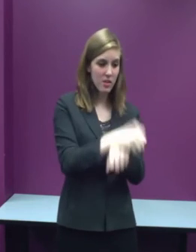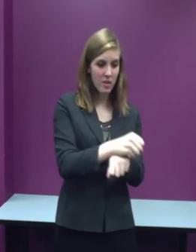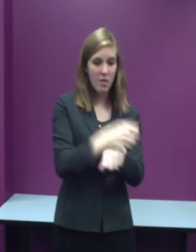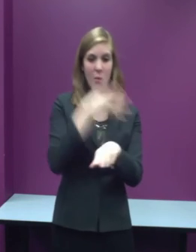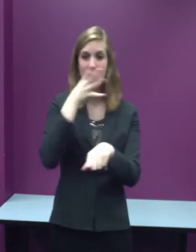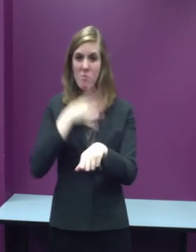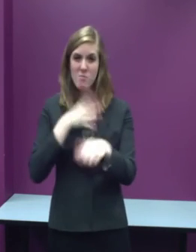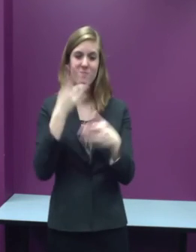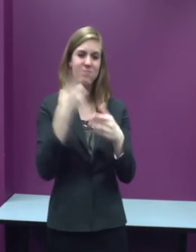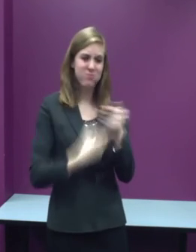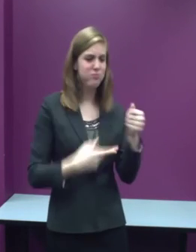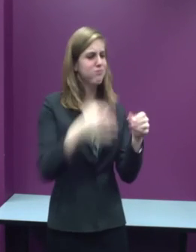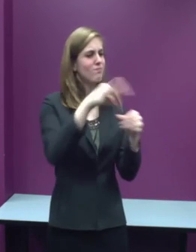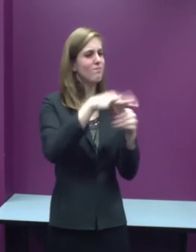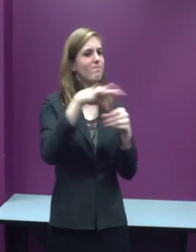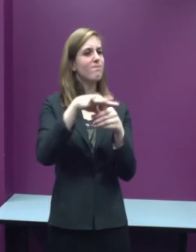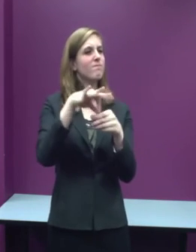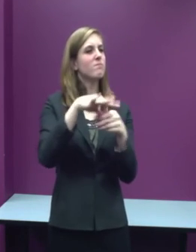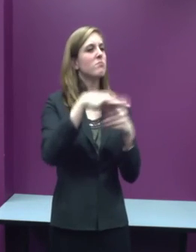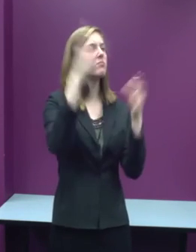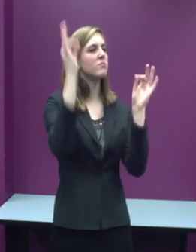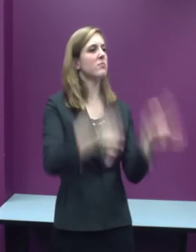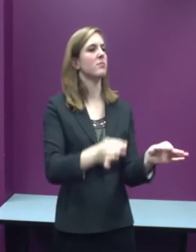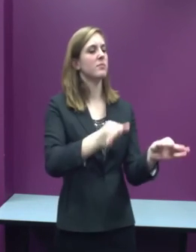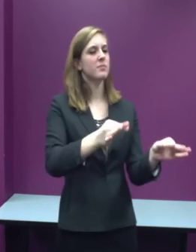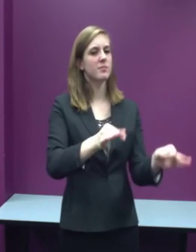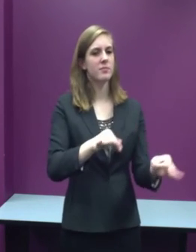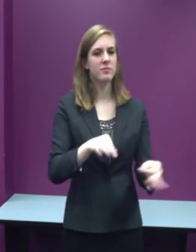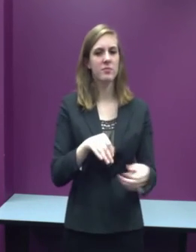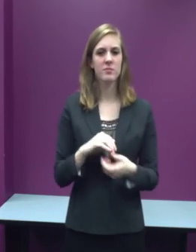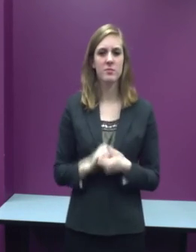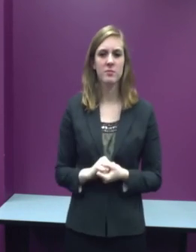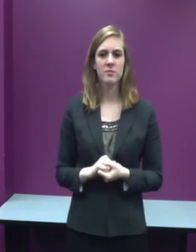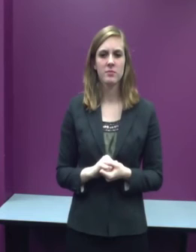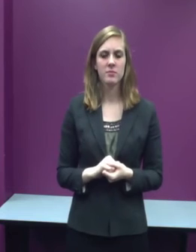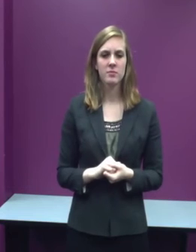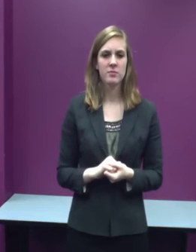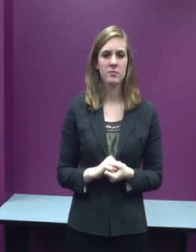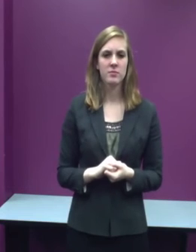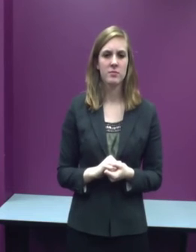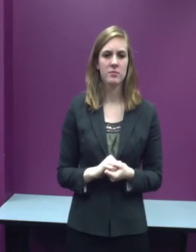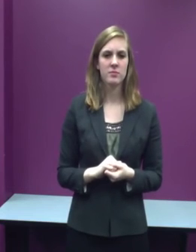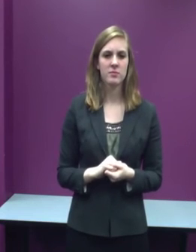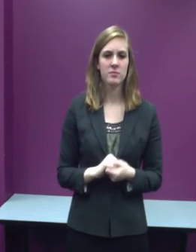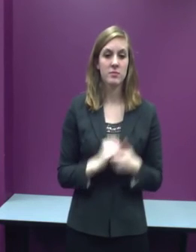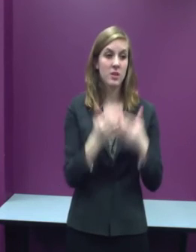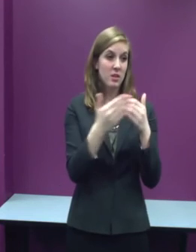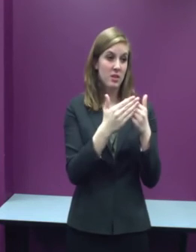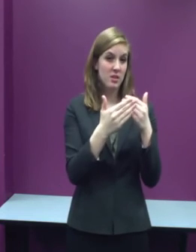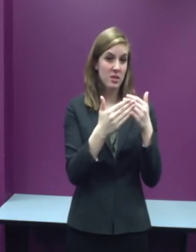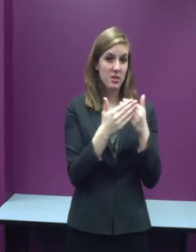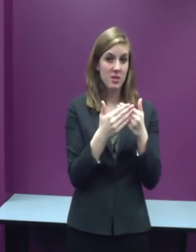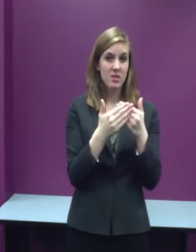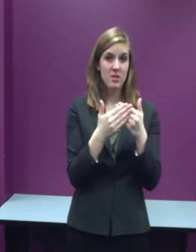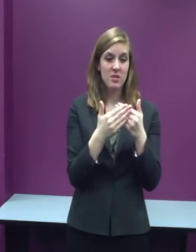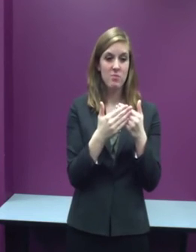Near what is now Astoria, Oregon, they built winter quarters, named Fort Clatsop after the nearby coastal tribe.